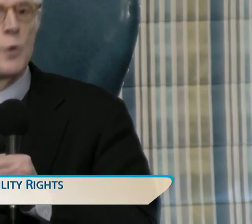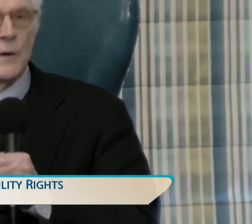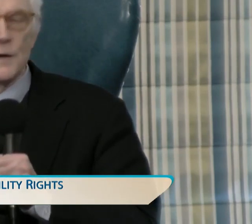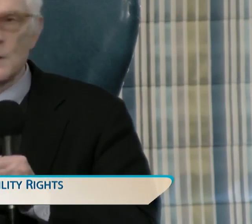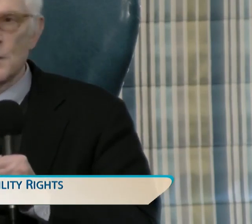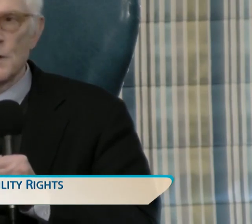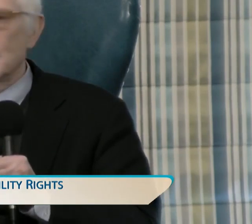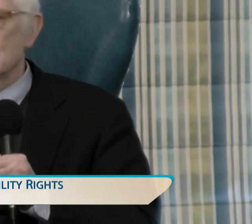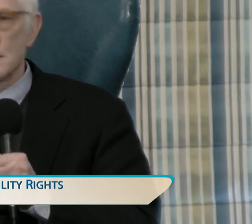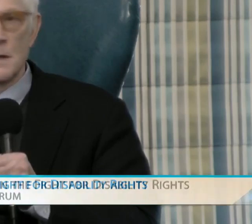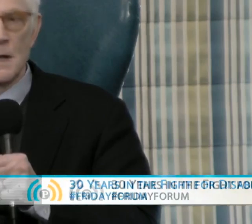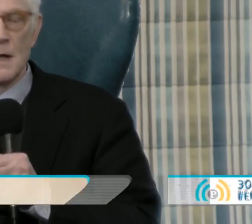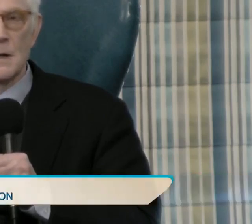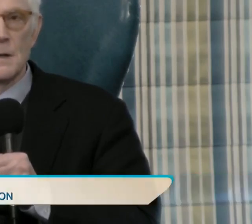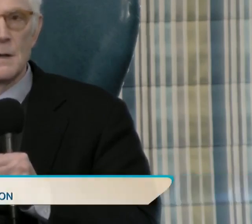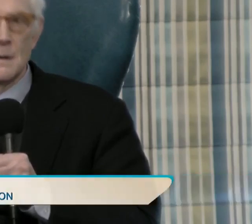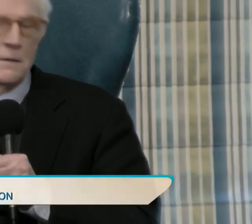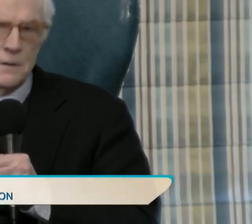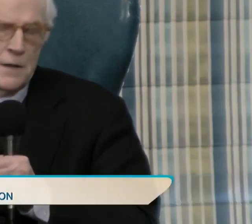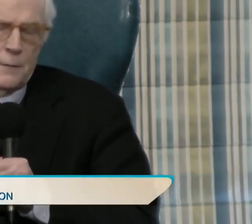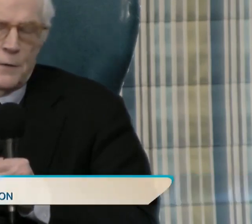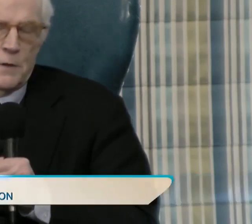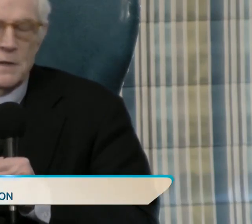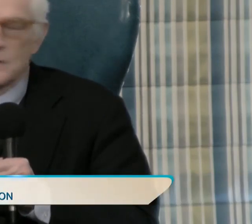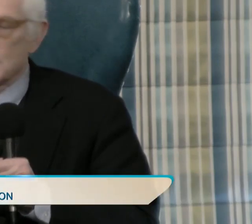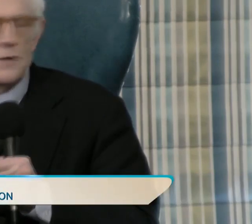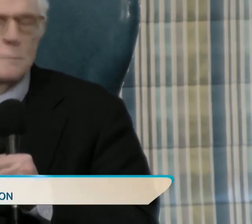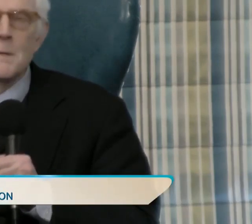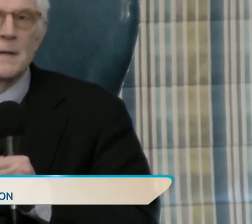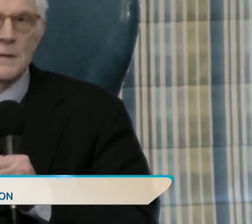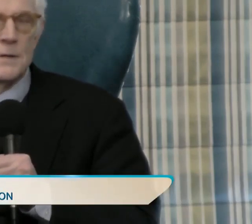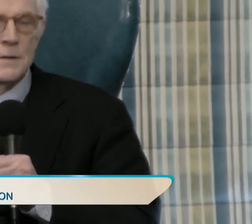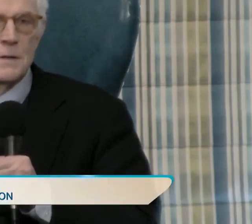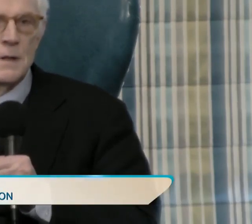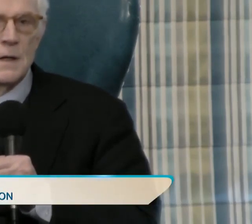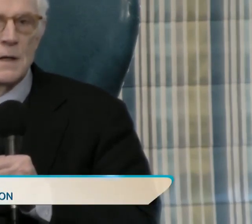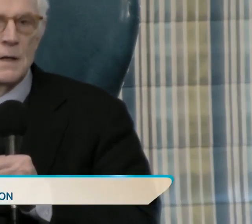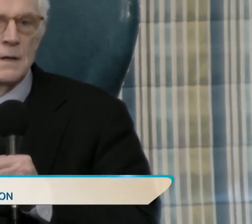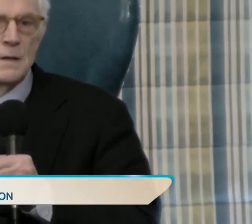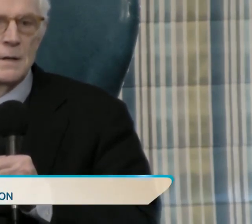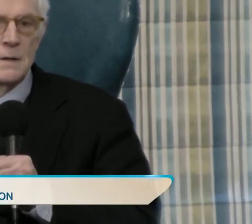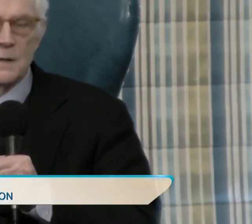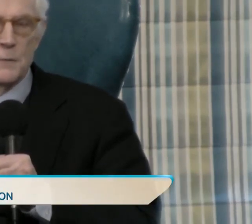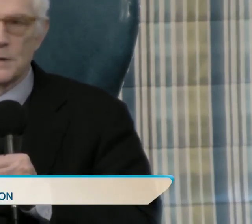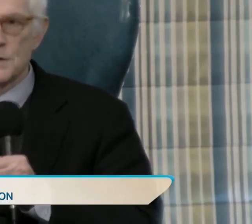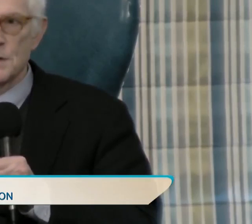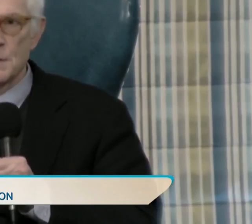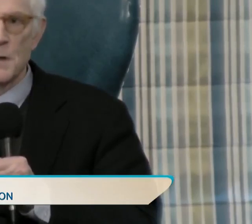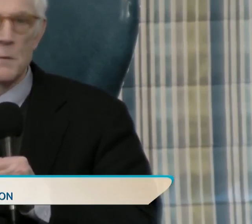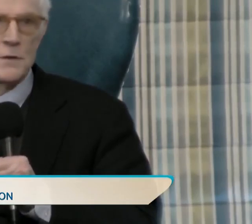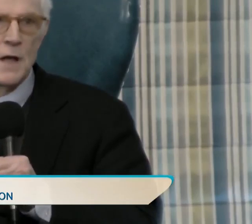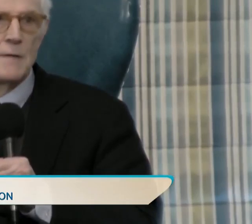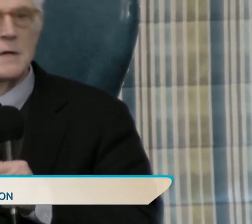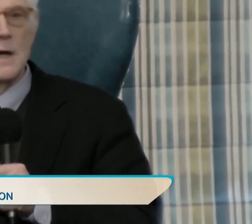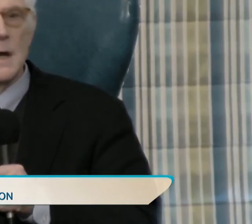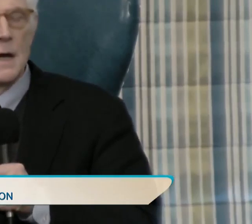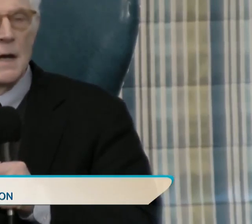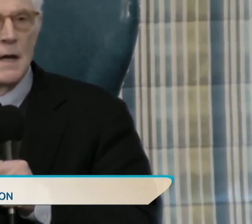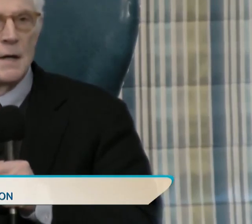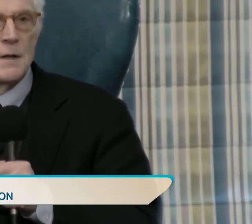being employed in the community makes a, just like with the rest of us, a tremendous difference in people's